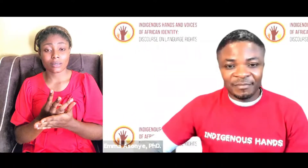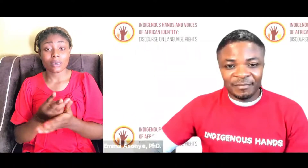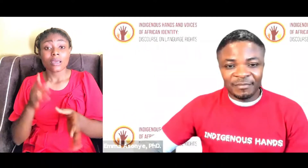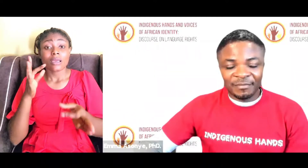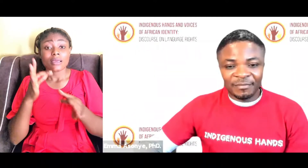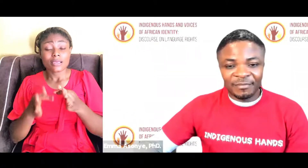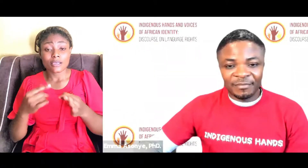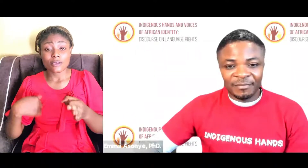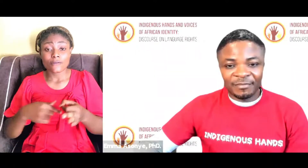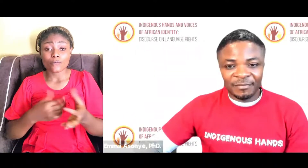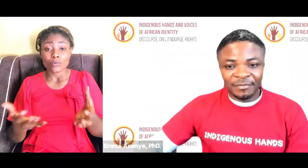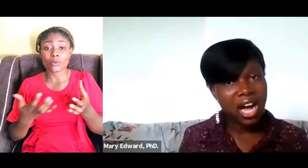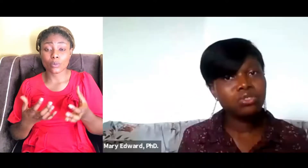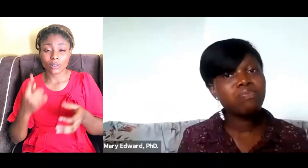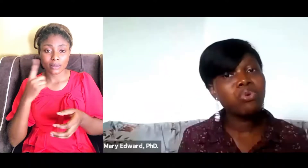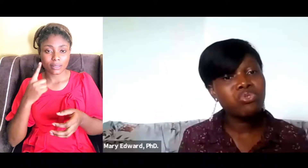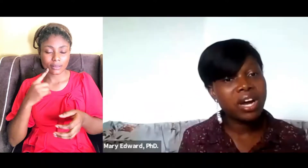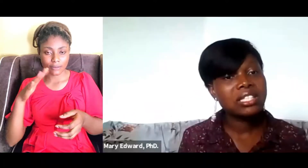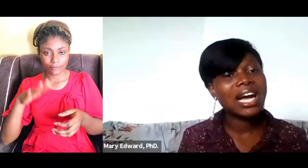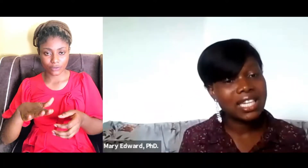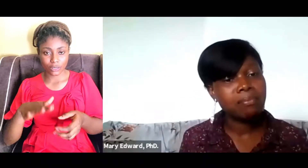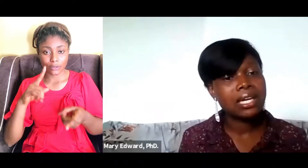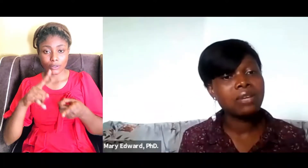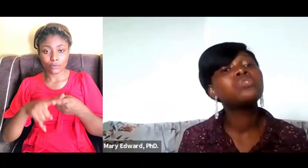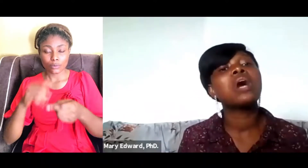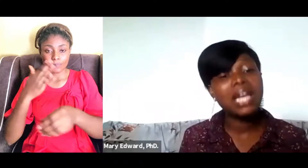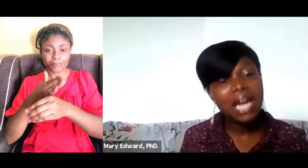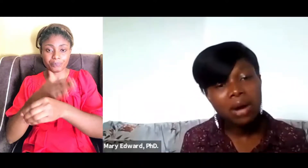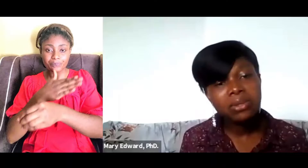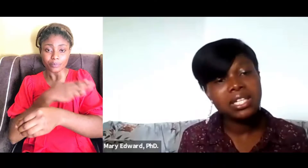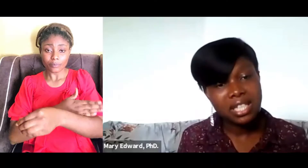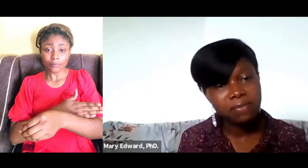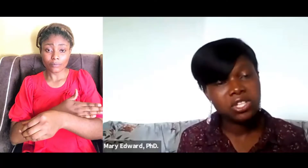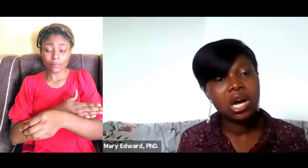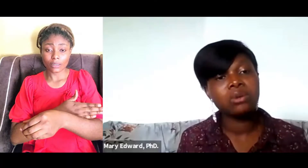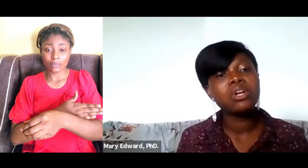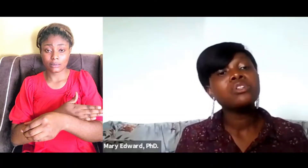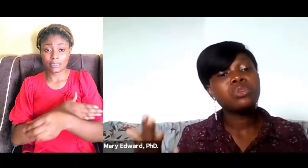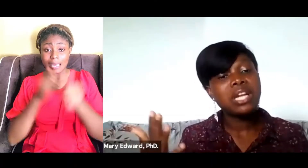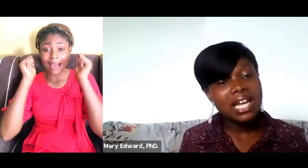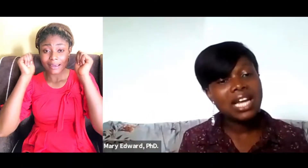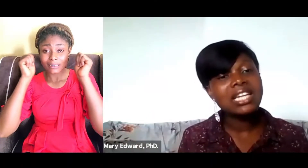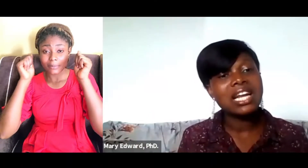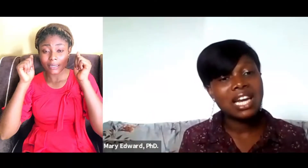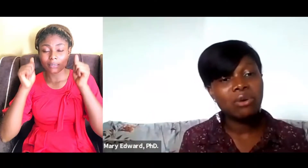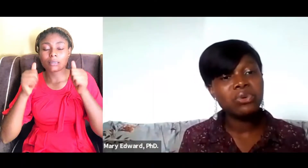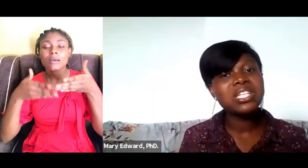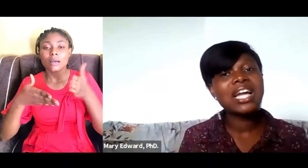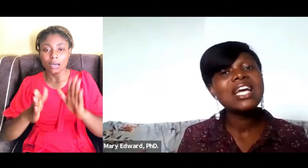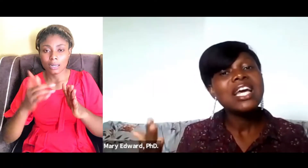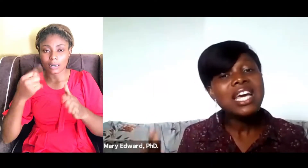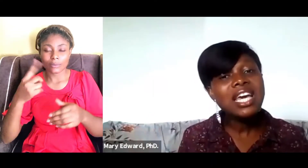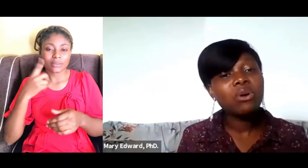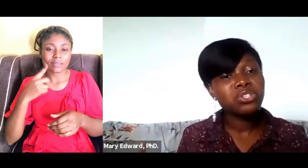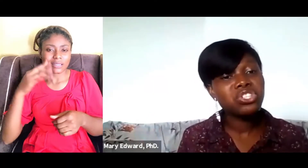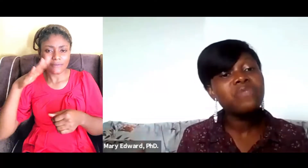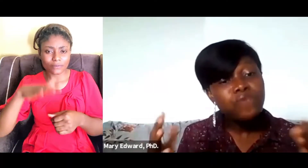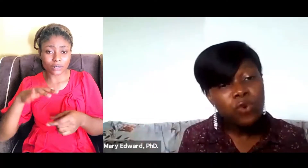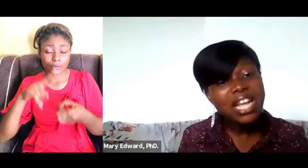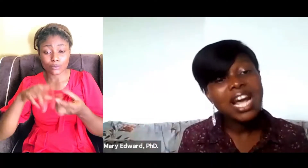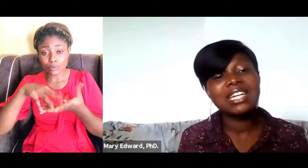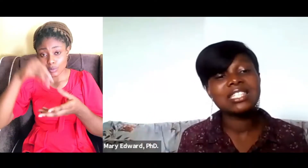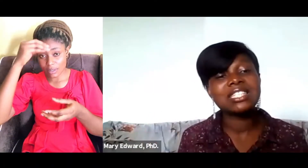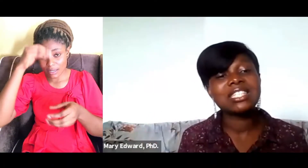If we want the deaf child to progress academically, we should allow the deaf child to learn in a language that he or